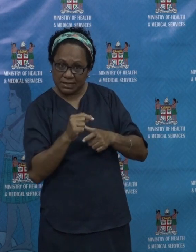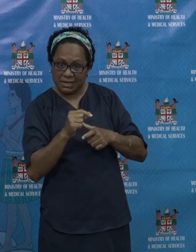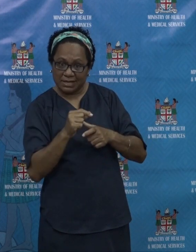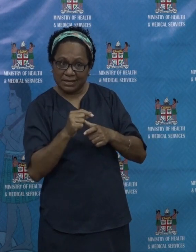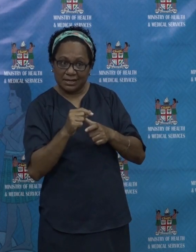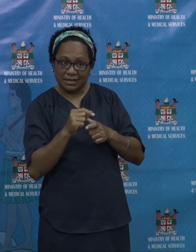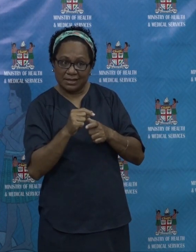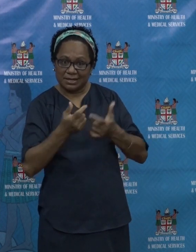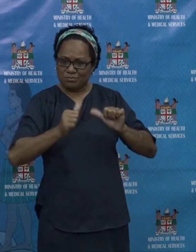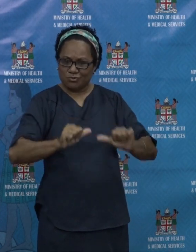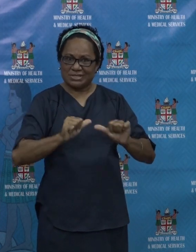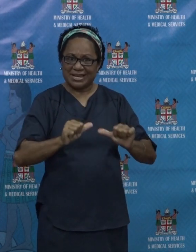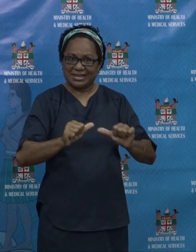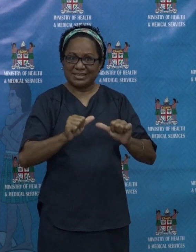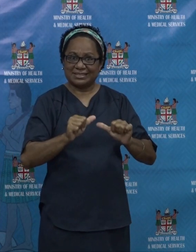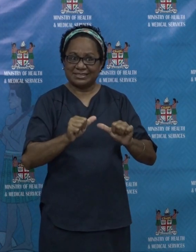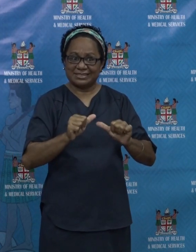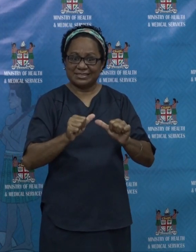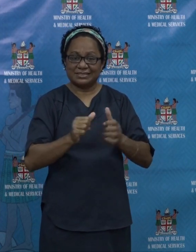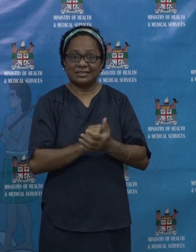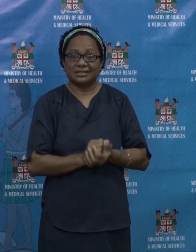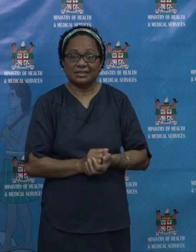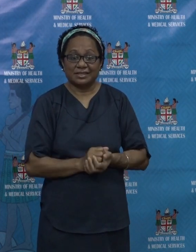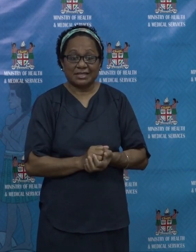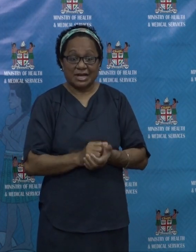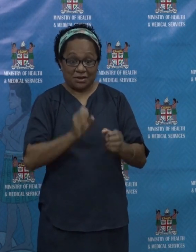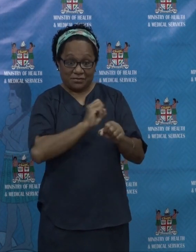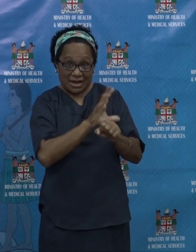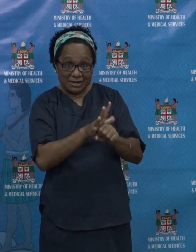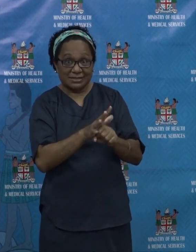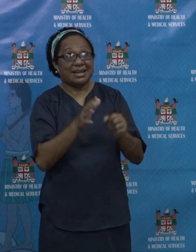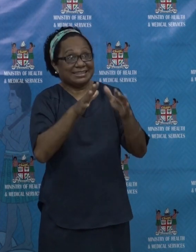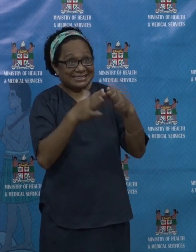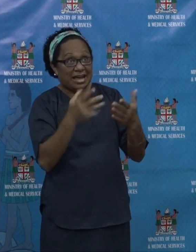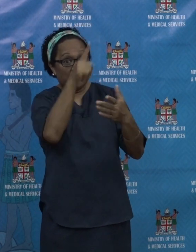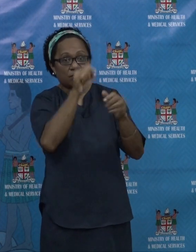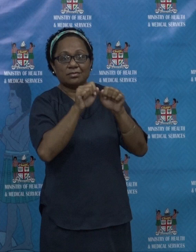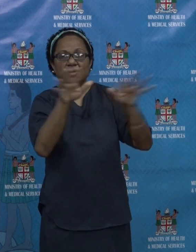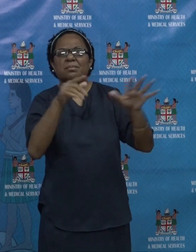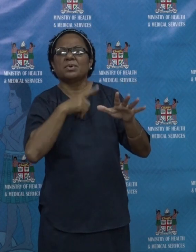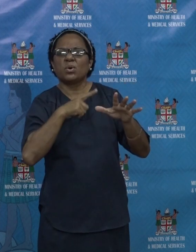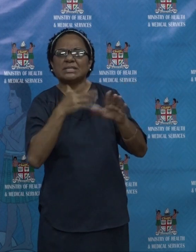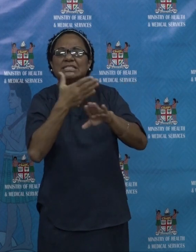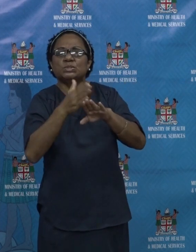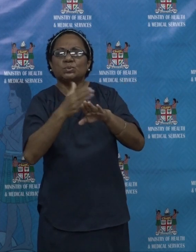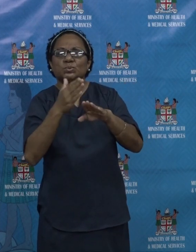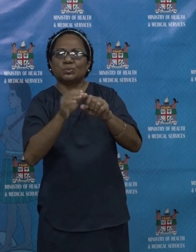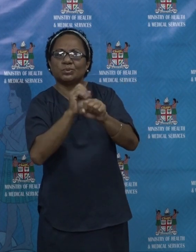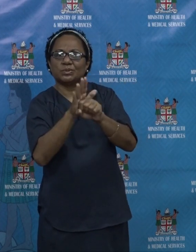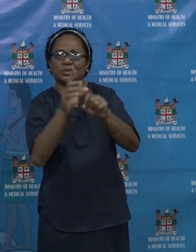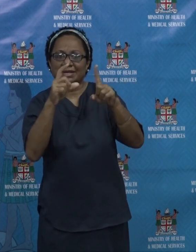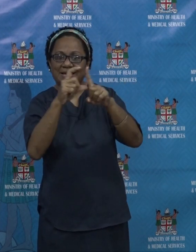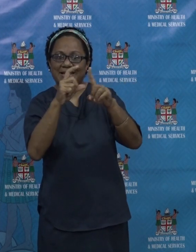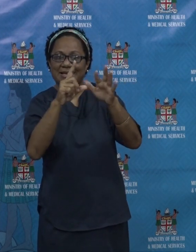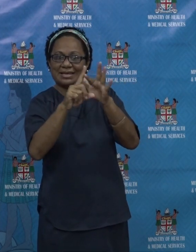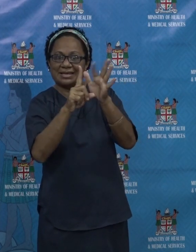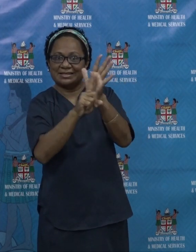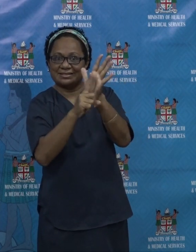original virus are now suffering large outbreaks because of the Delta variant.